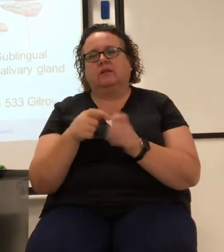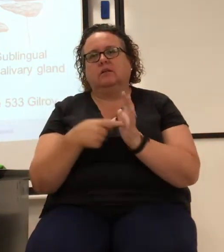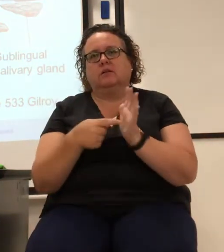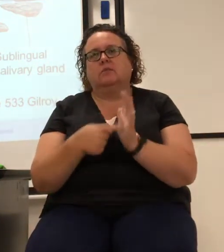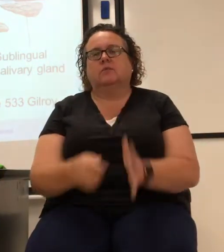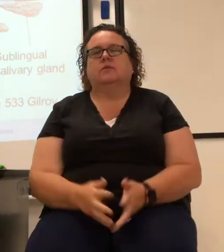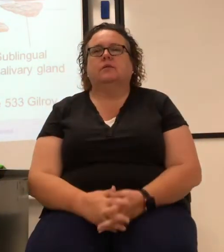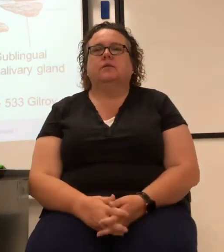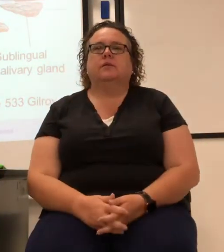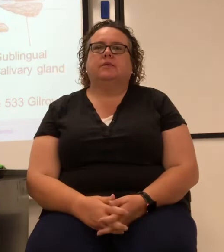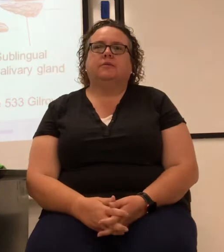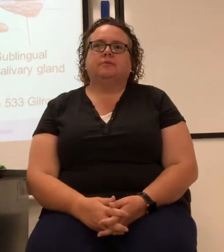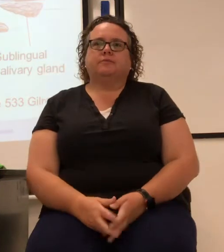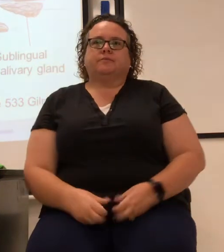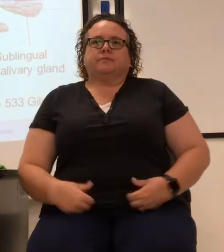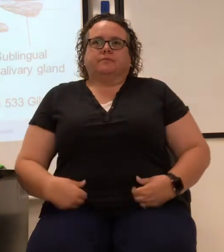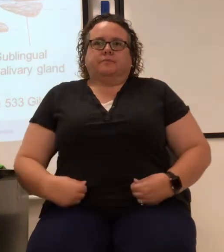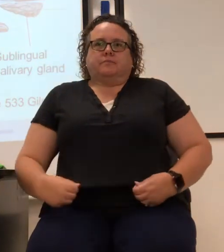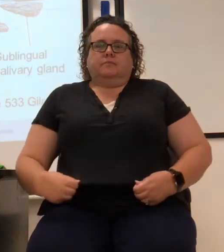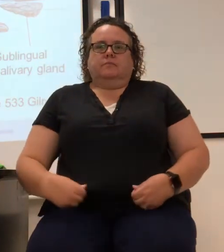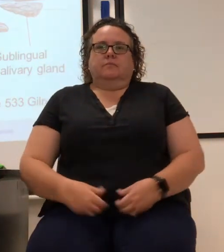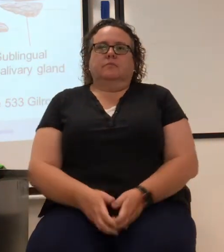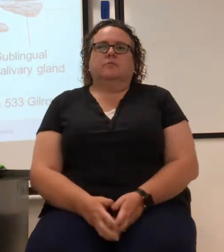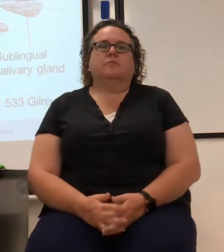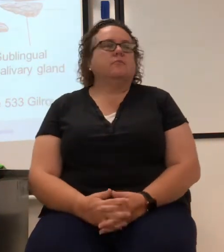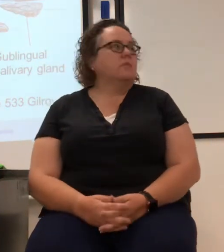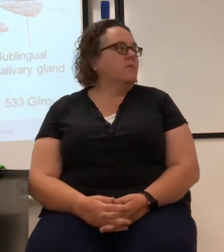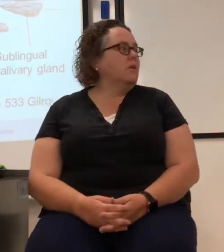organs. They're basically